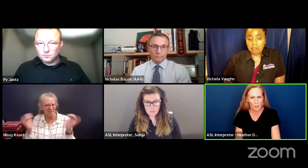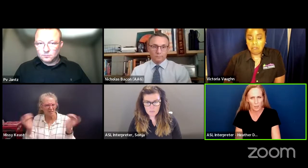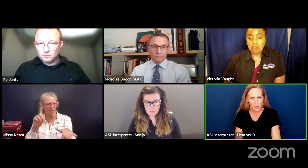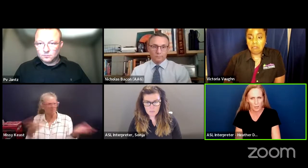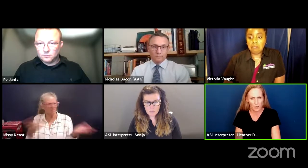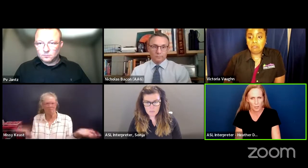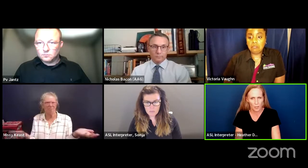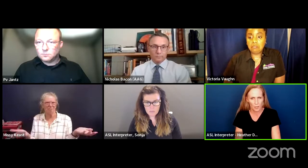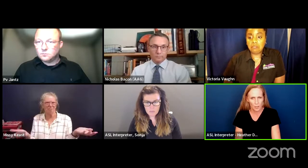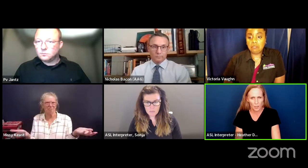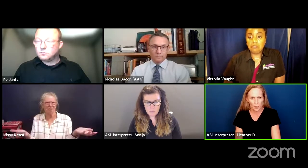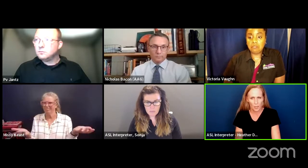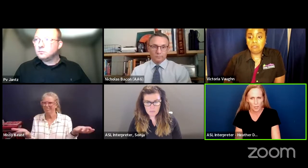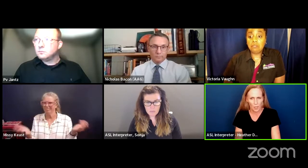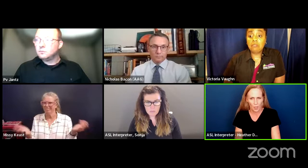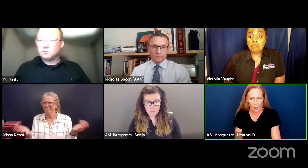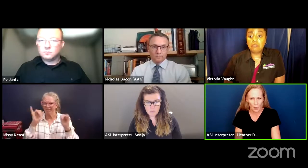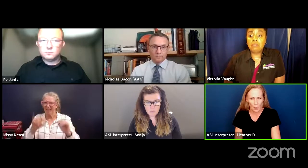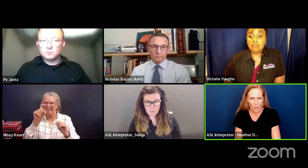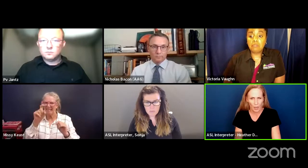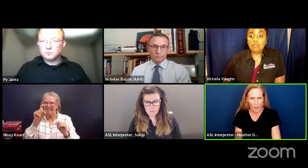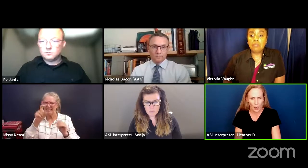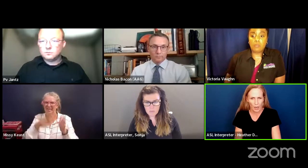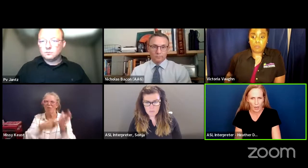sense. Does it?